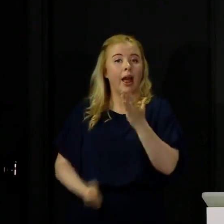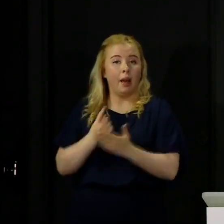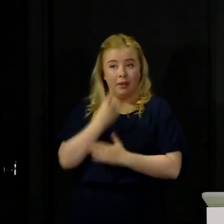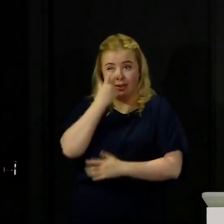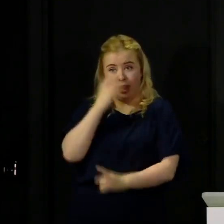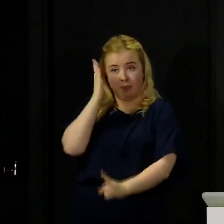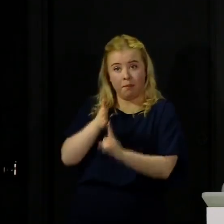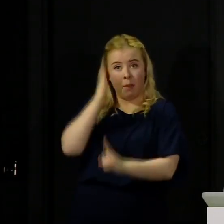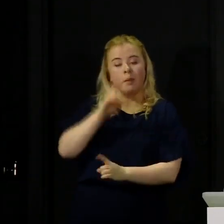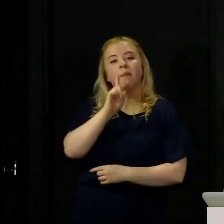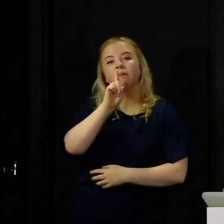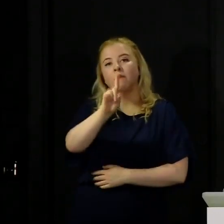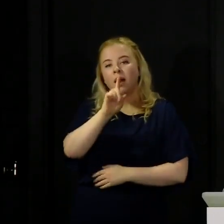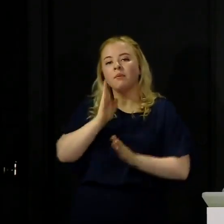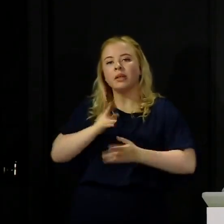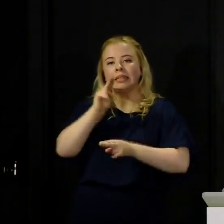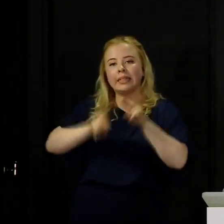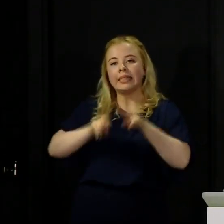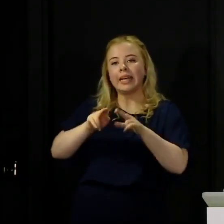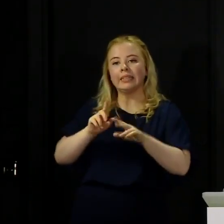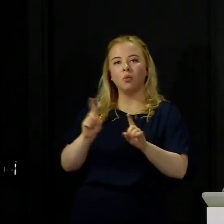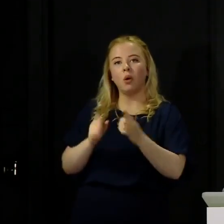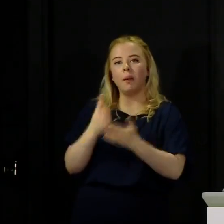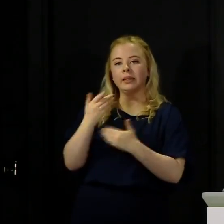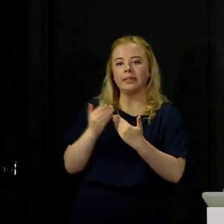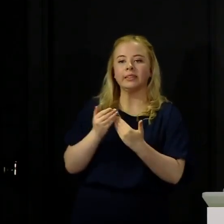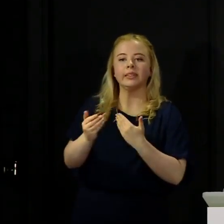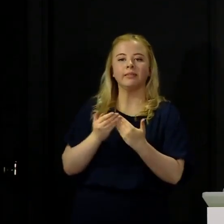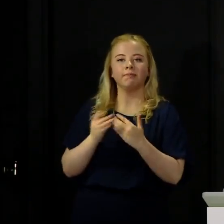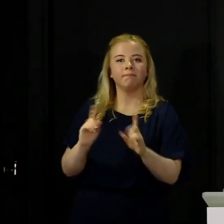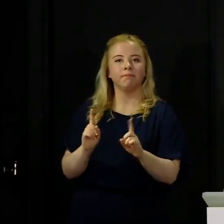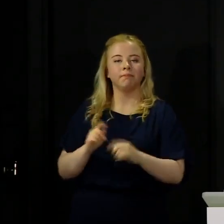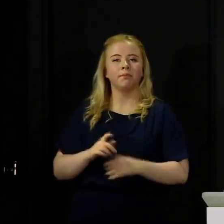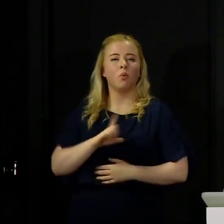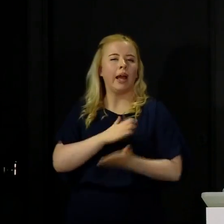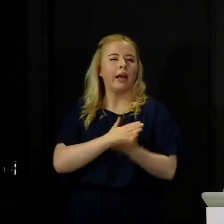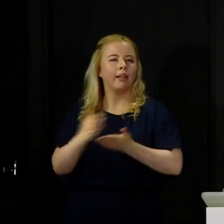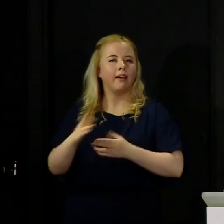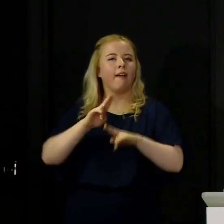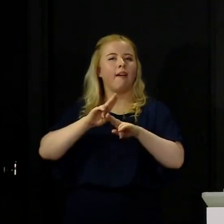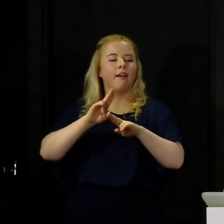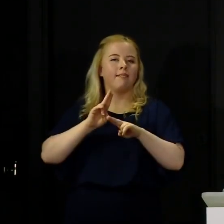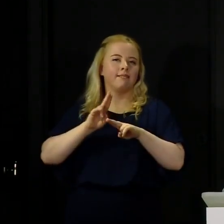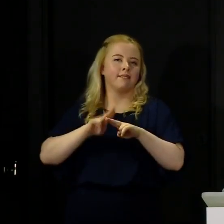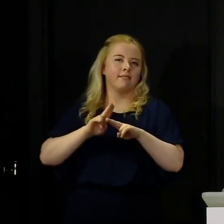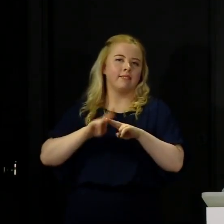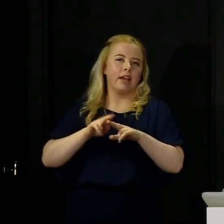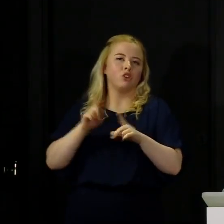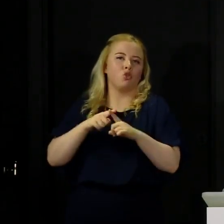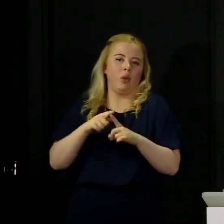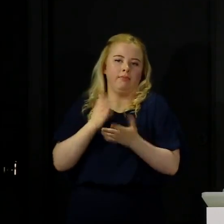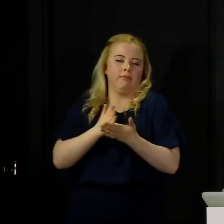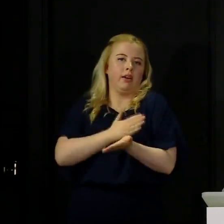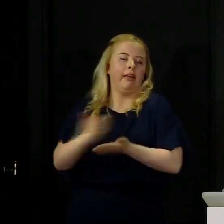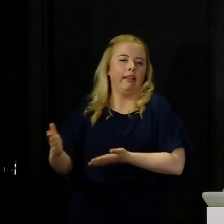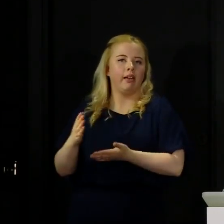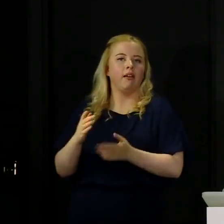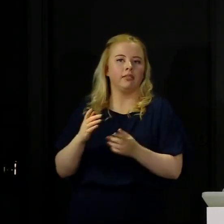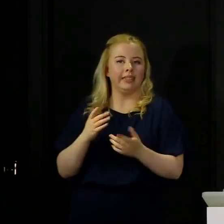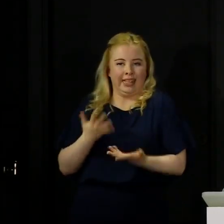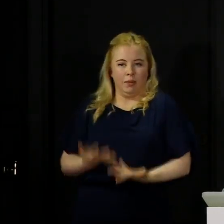meet. But of course we have to assess things between now and then, which is why we were very clear, Fergus was very clear, it remains conditional at this stage. But I